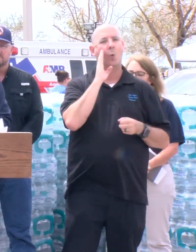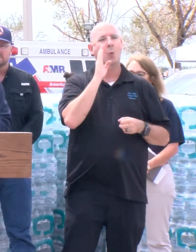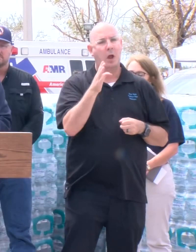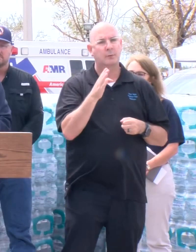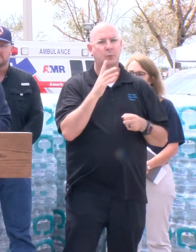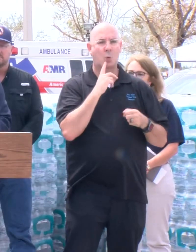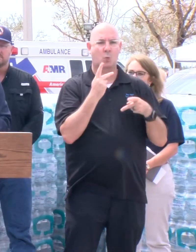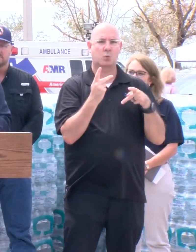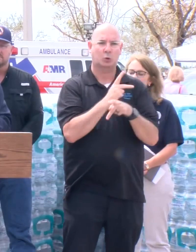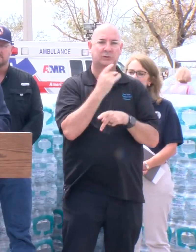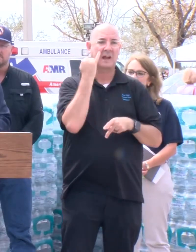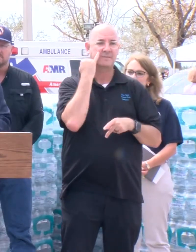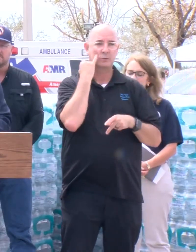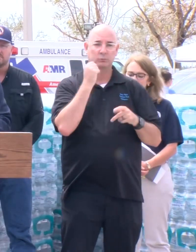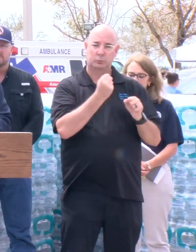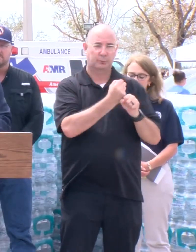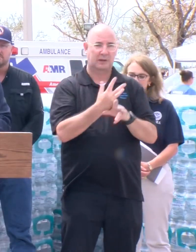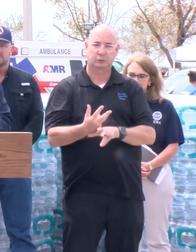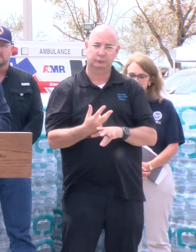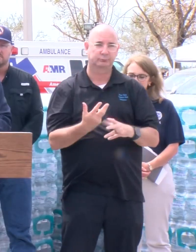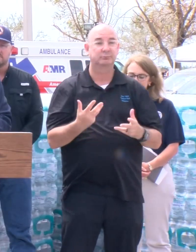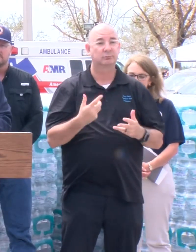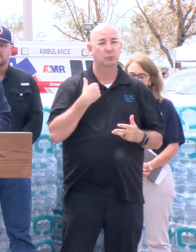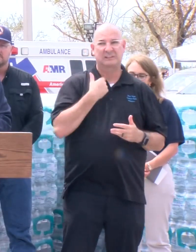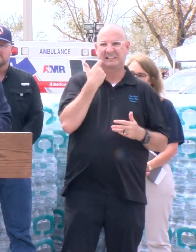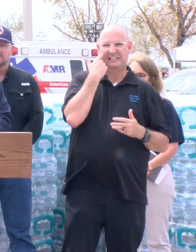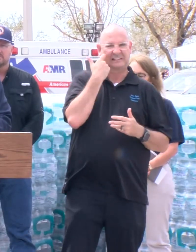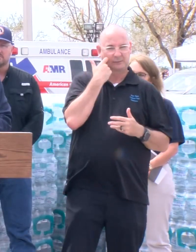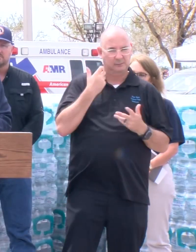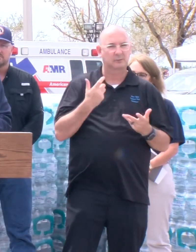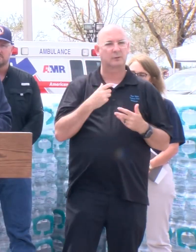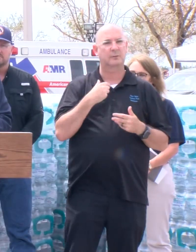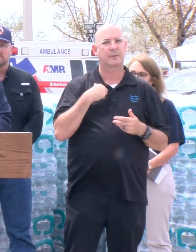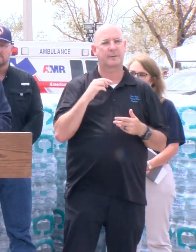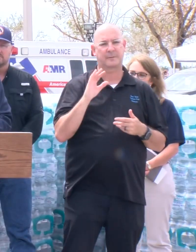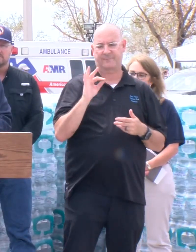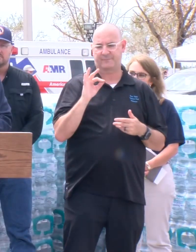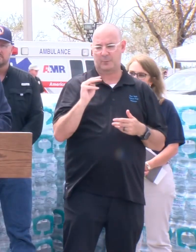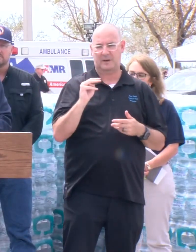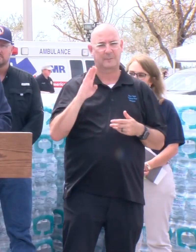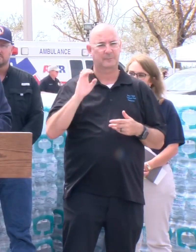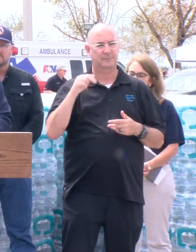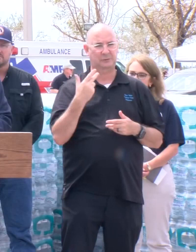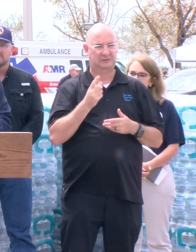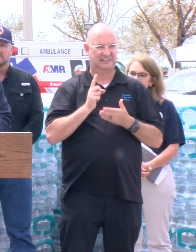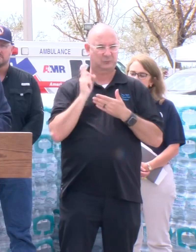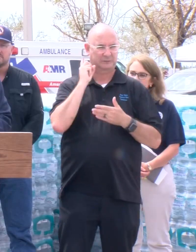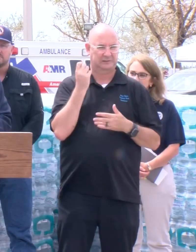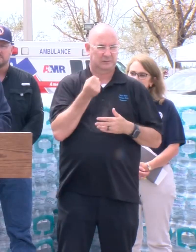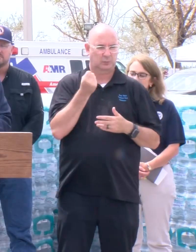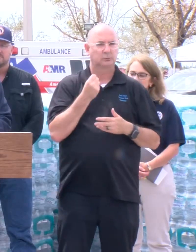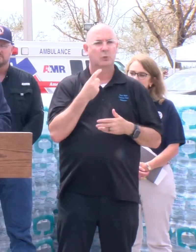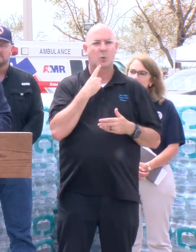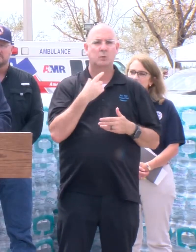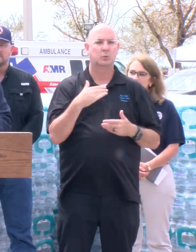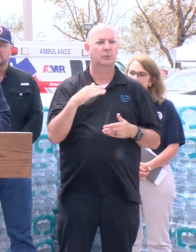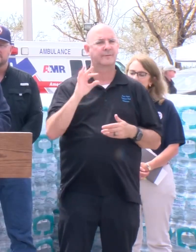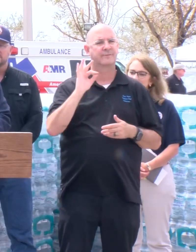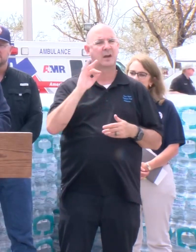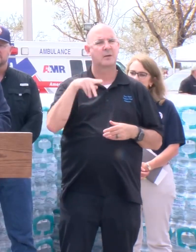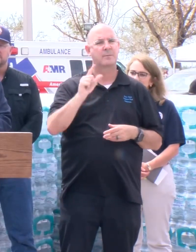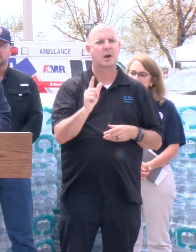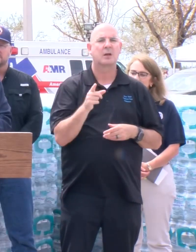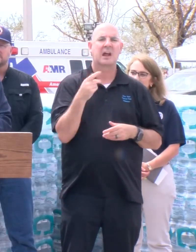know, I was just down in Fort Myers Beach over the weekend, and I think they had, FPL had hundreds of the